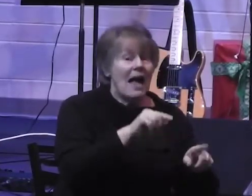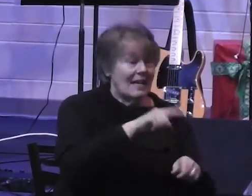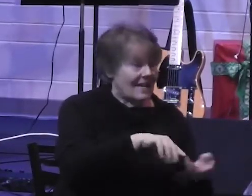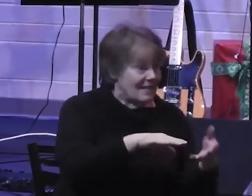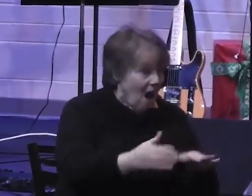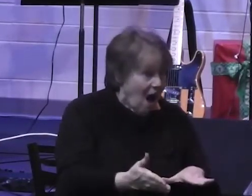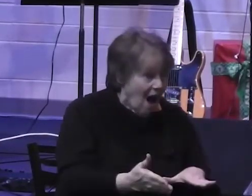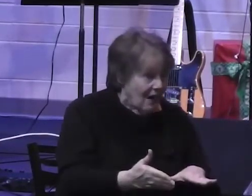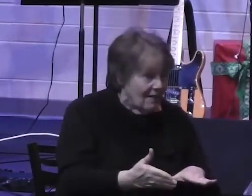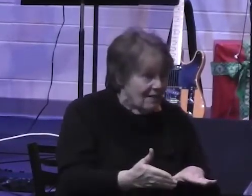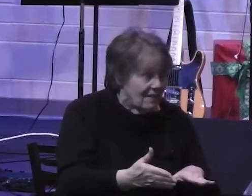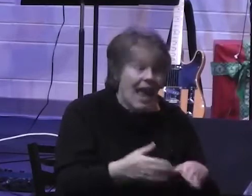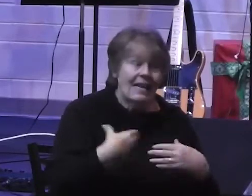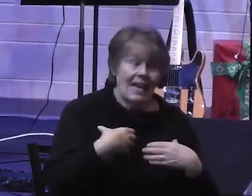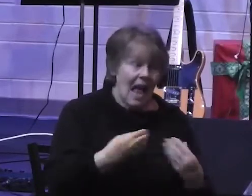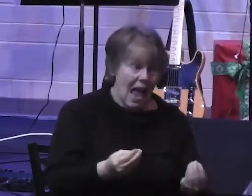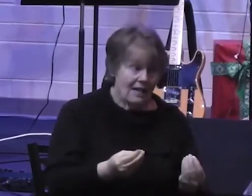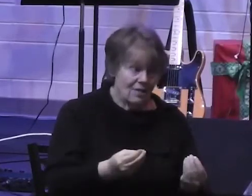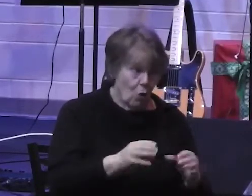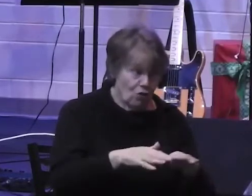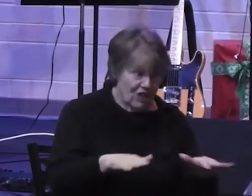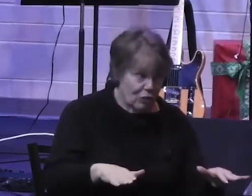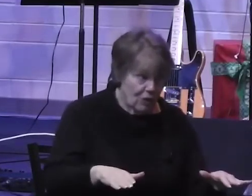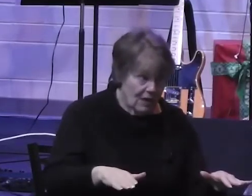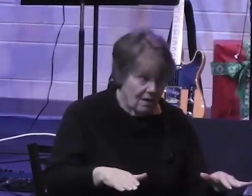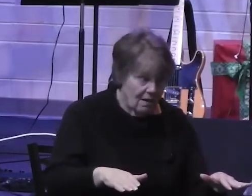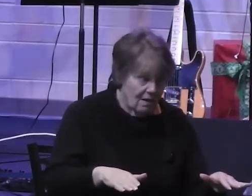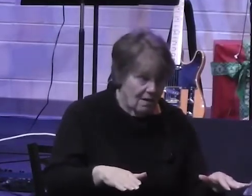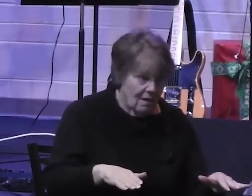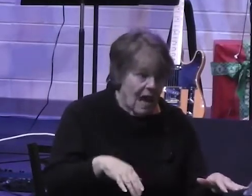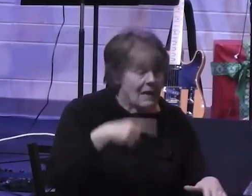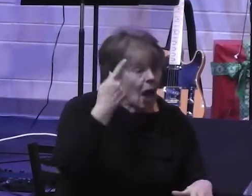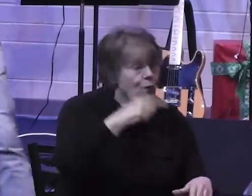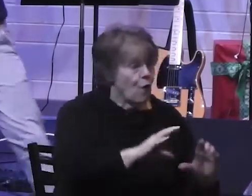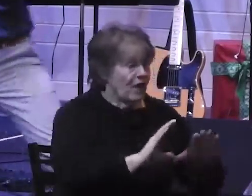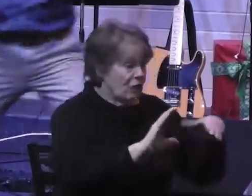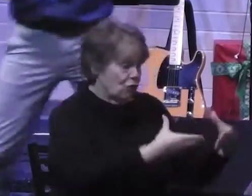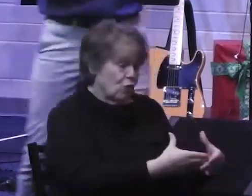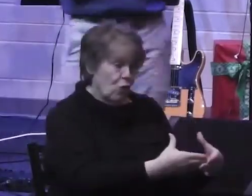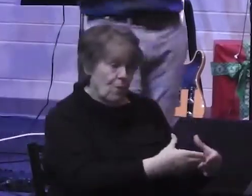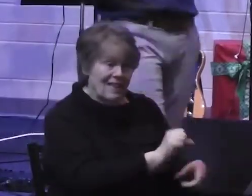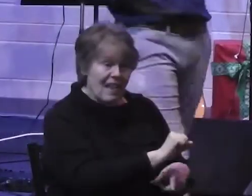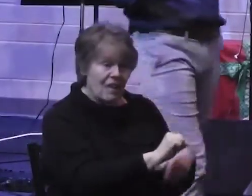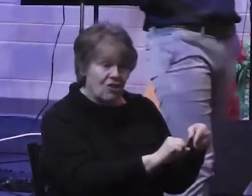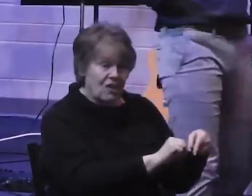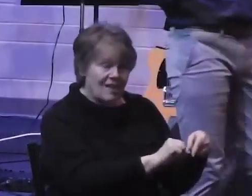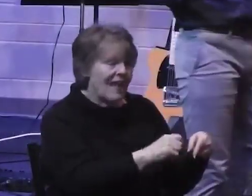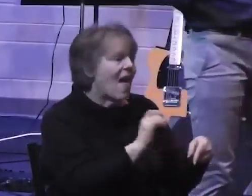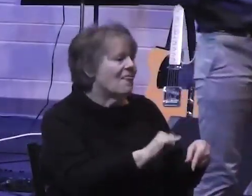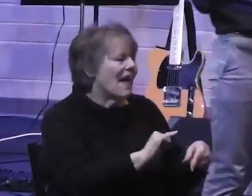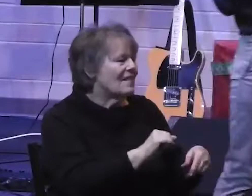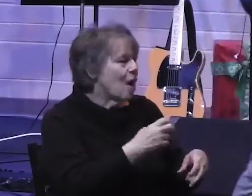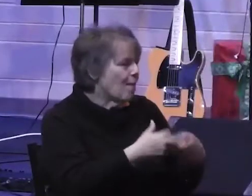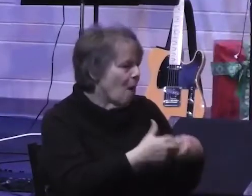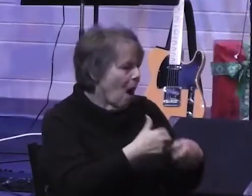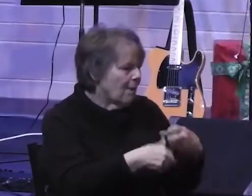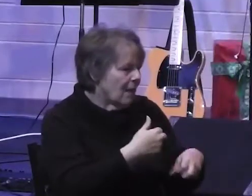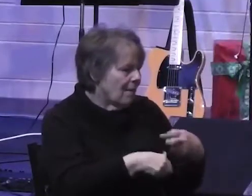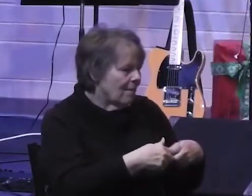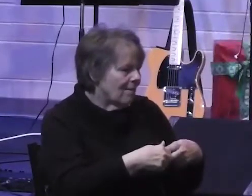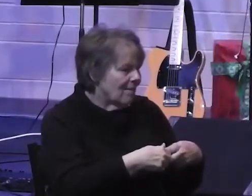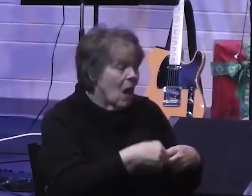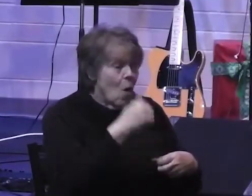have any kids. Now, for the Sadducees, this is a problem, because the Sadducees, and